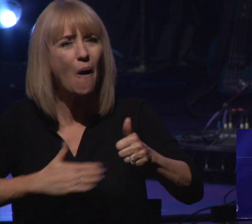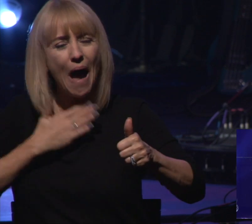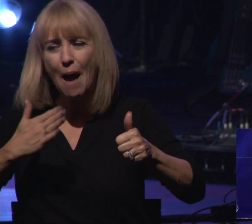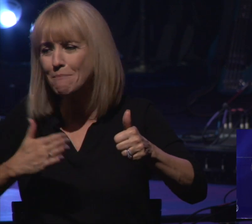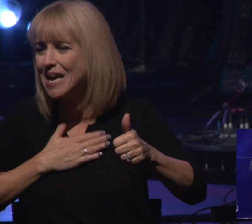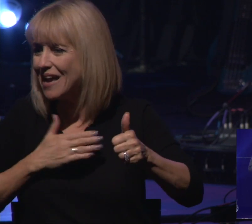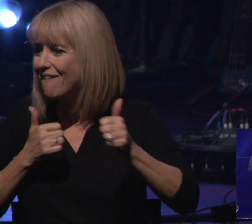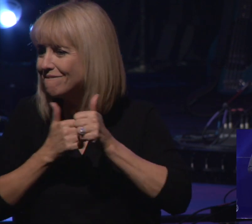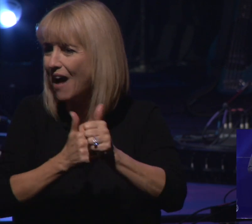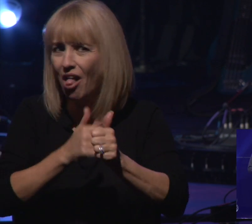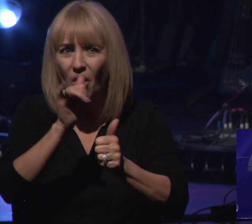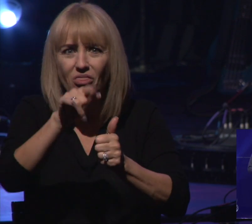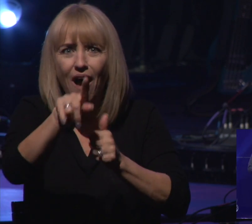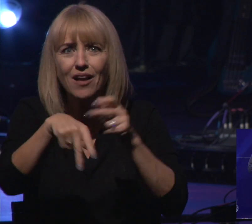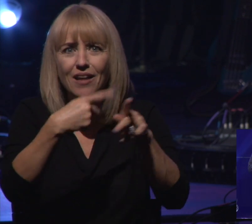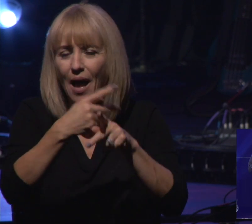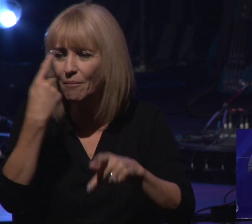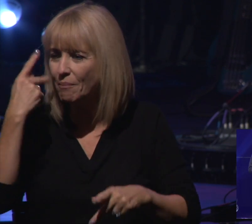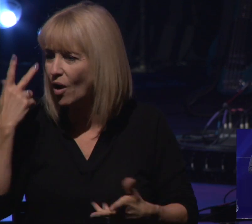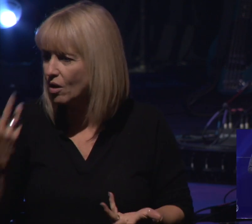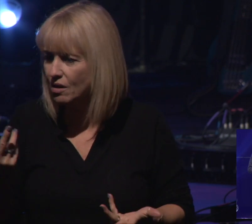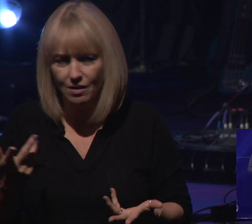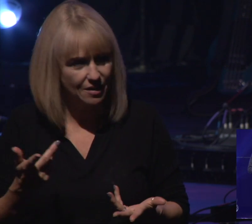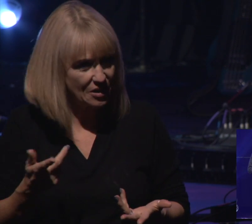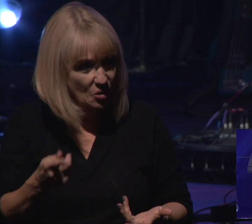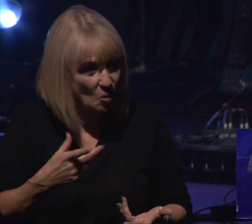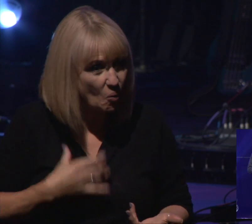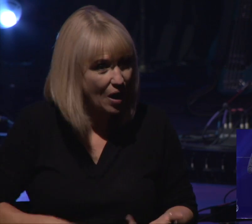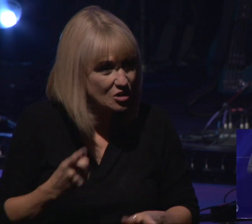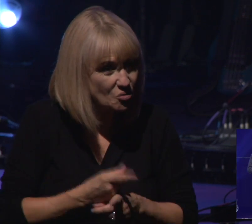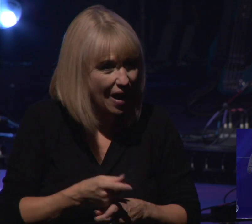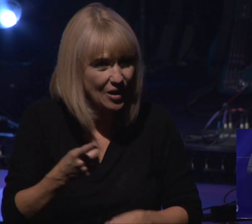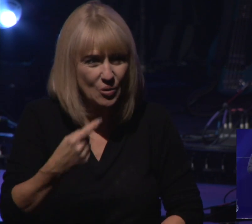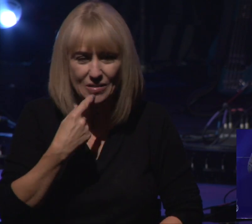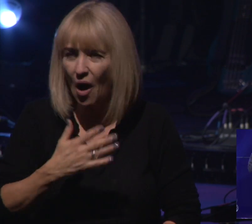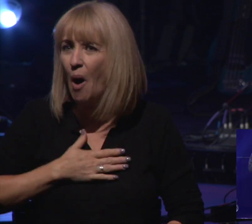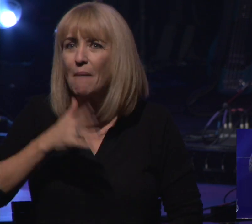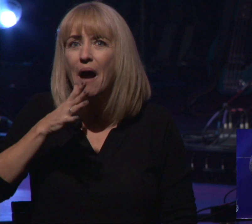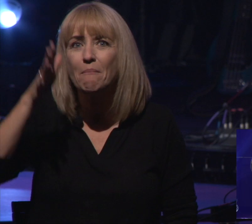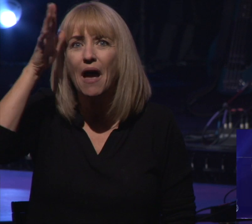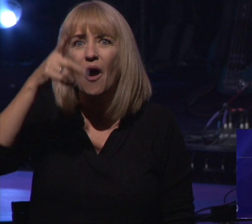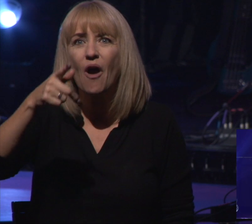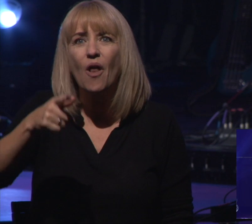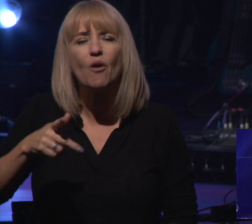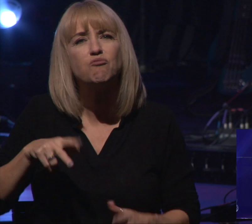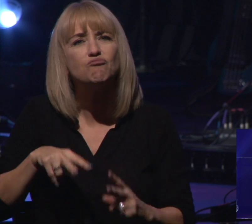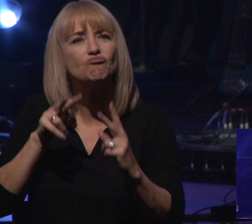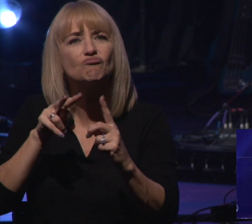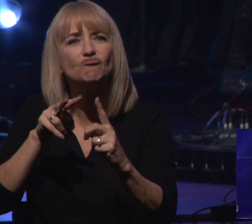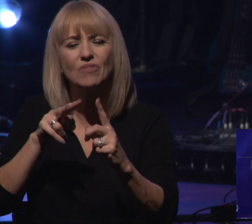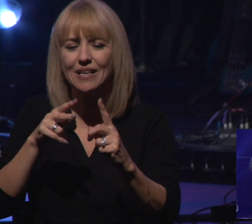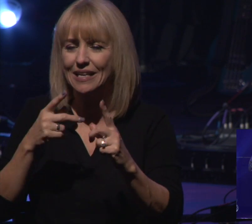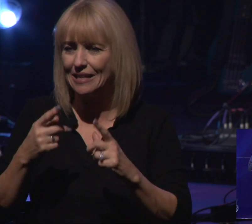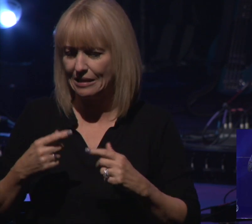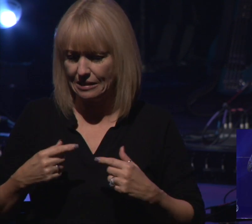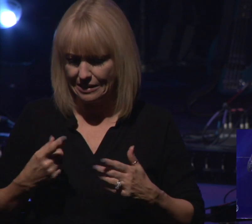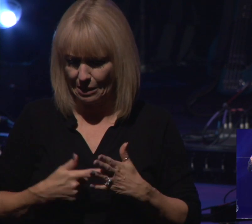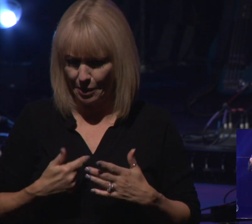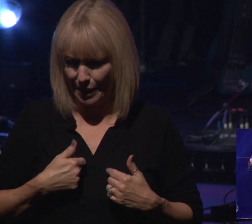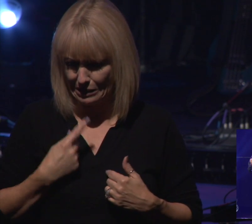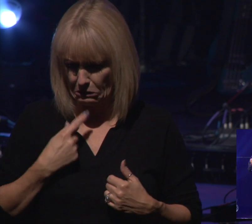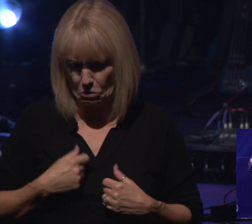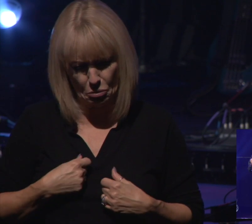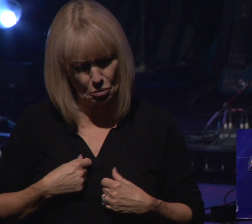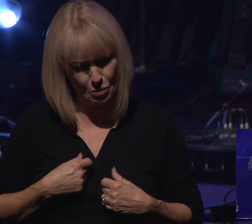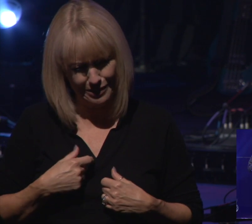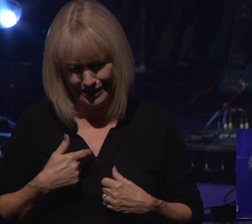them. Wouldn't you like to have that kind of a parent? The parents you can look upon and say it's going to be there. And some of us, maybe we haven't been